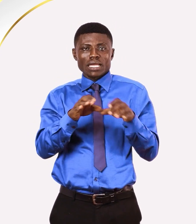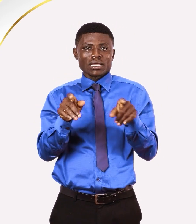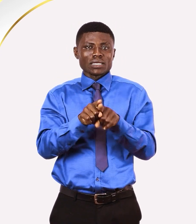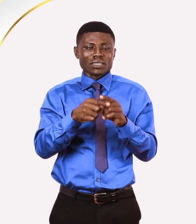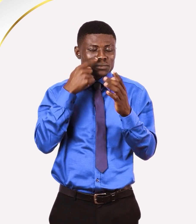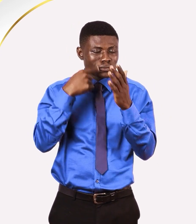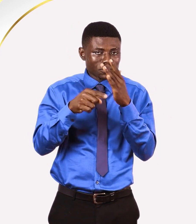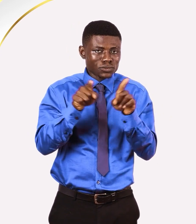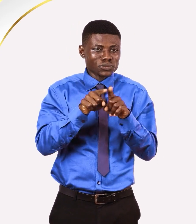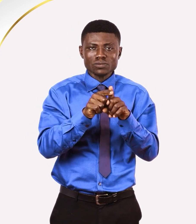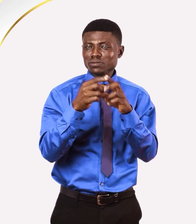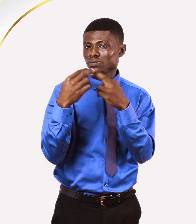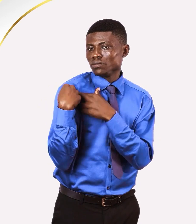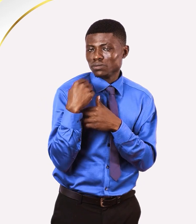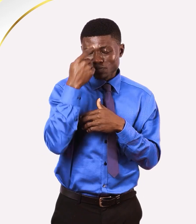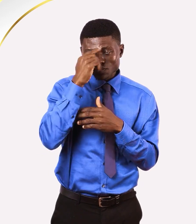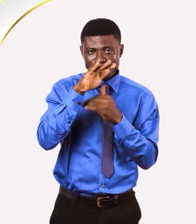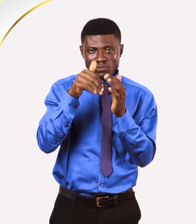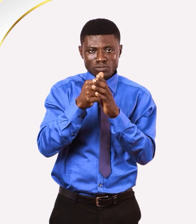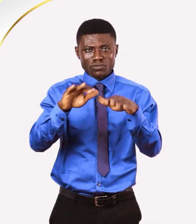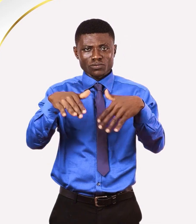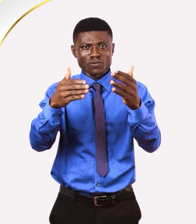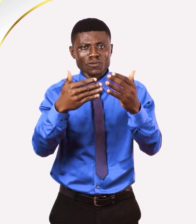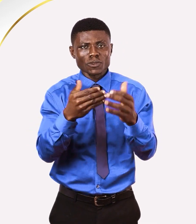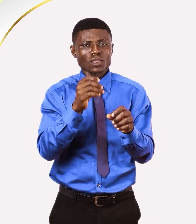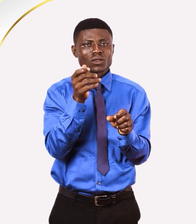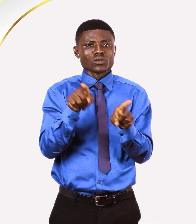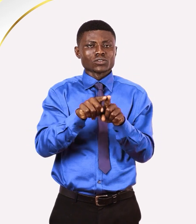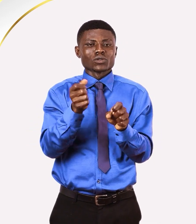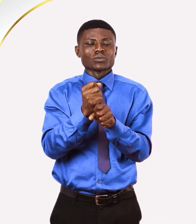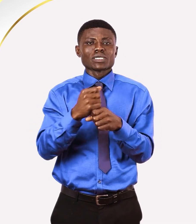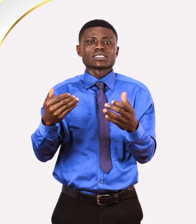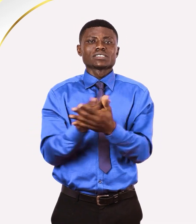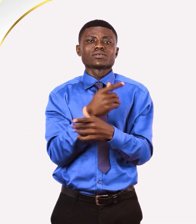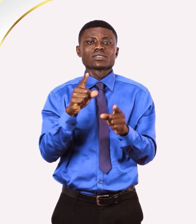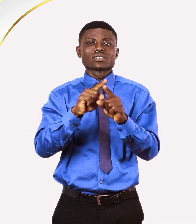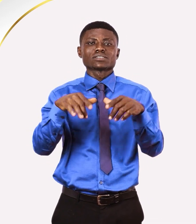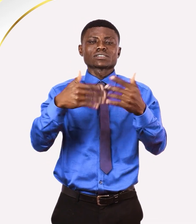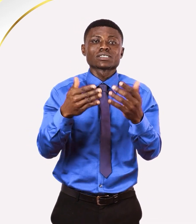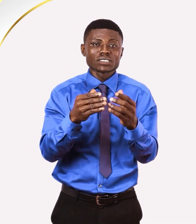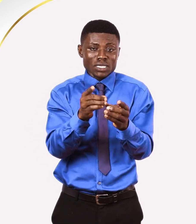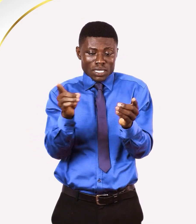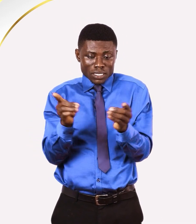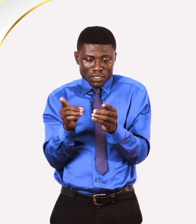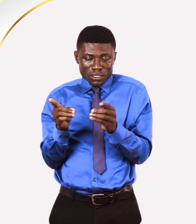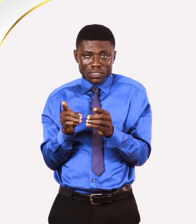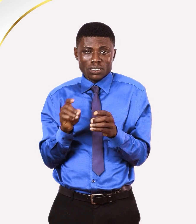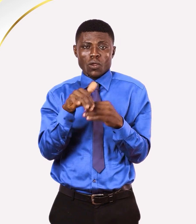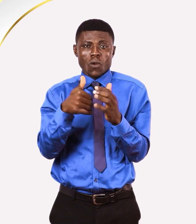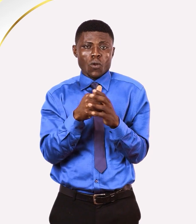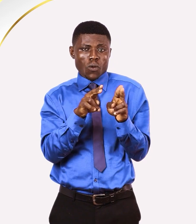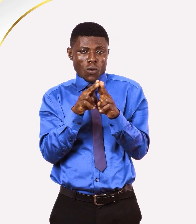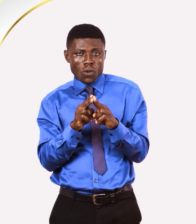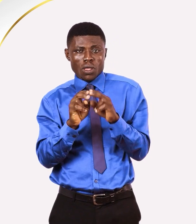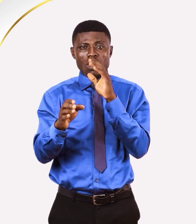and is also responsible for the issuance and renewal of licenses. Department or